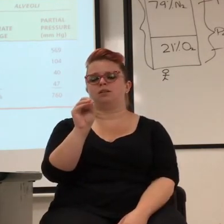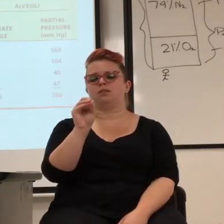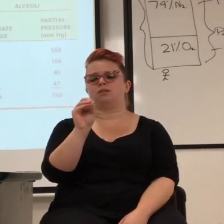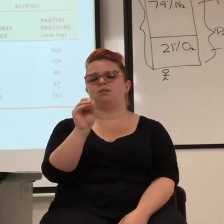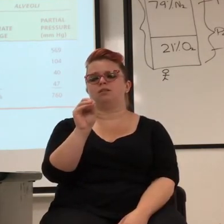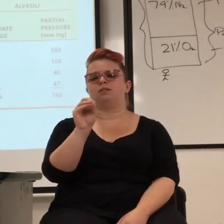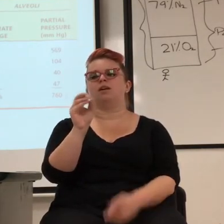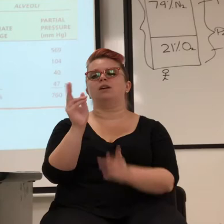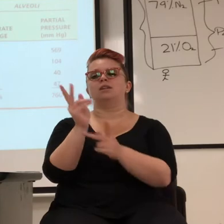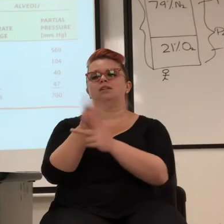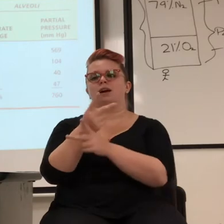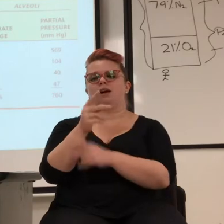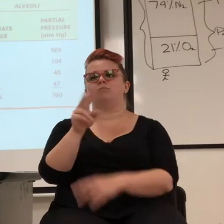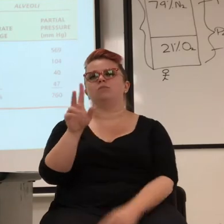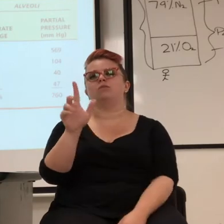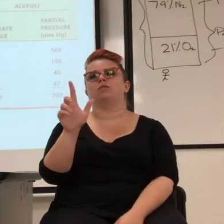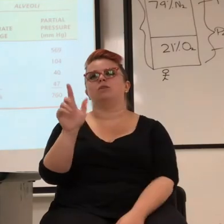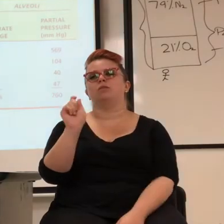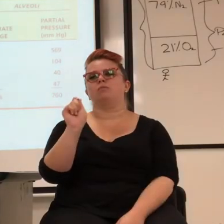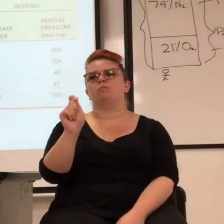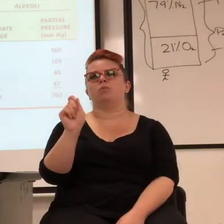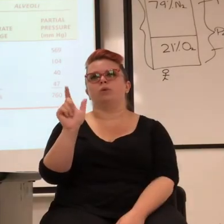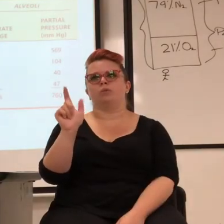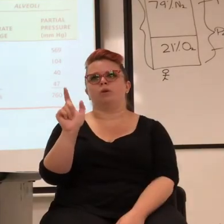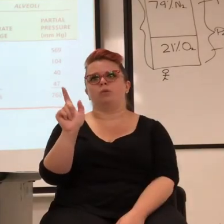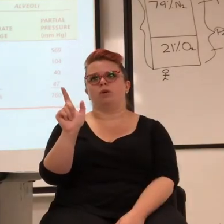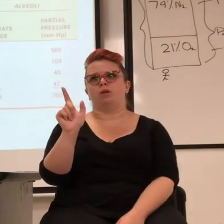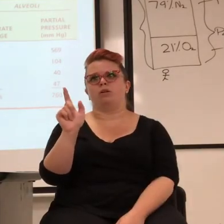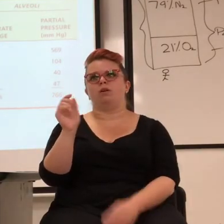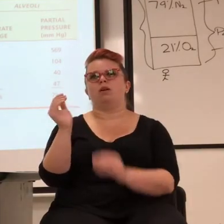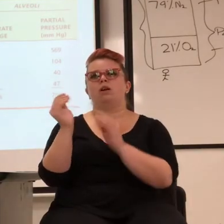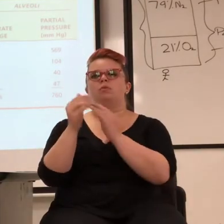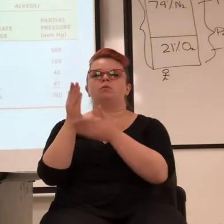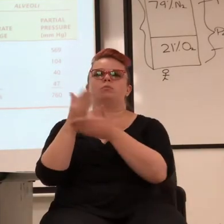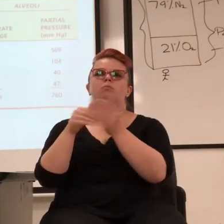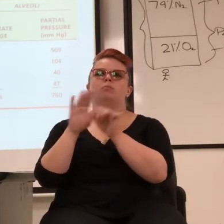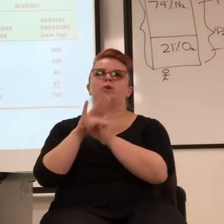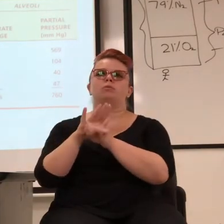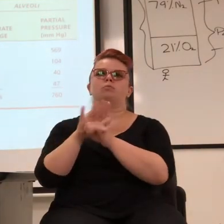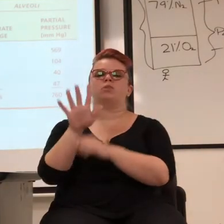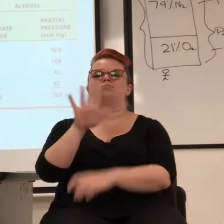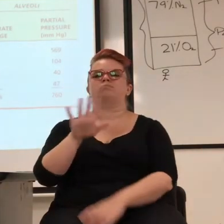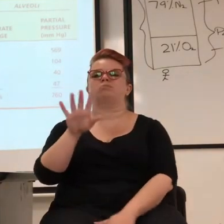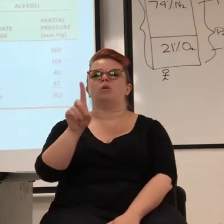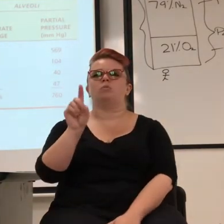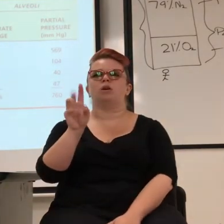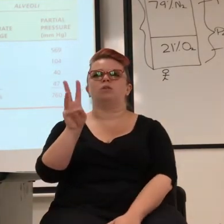Times 21 give you a partial pressure of about 160.